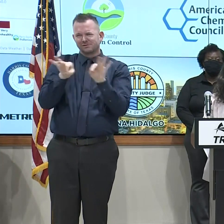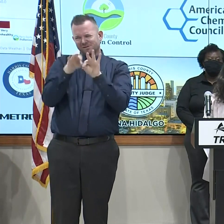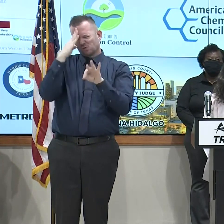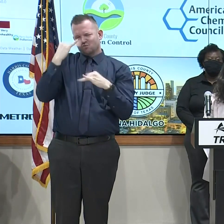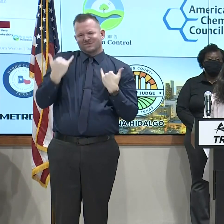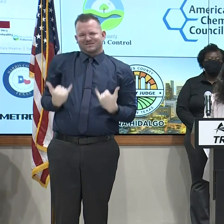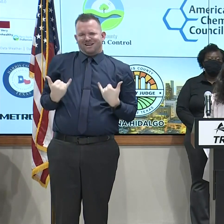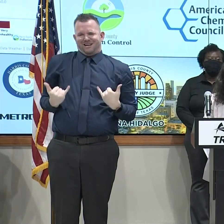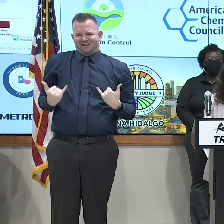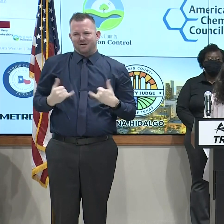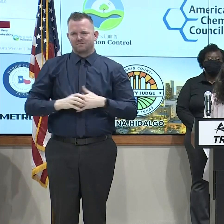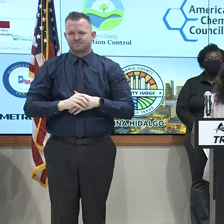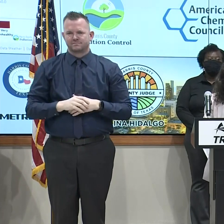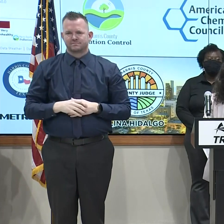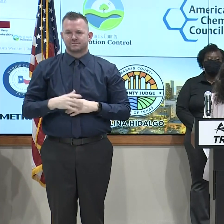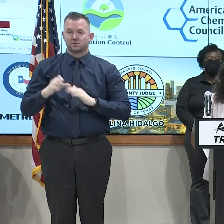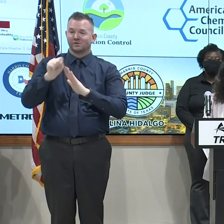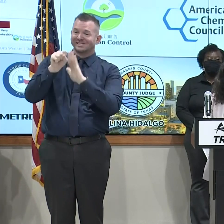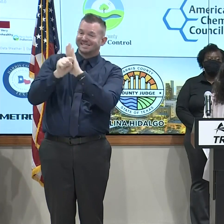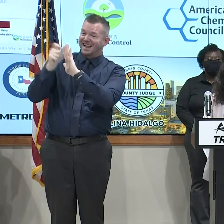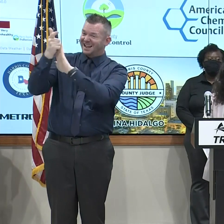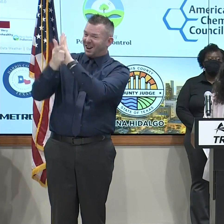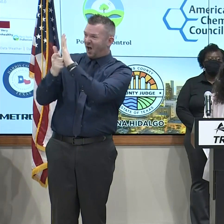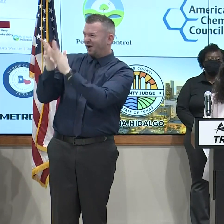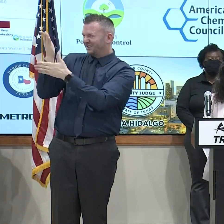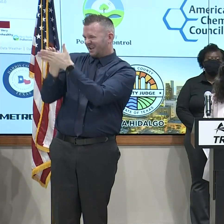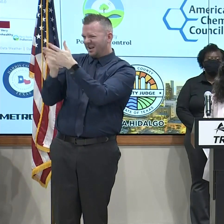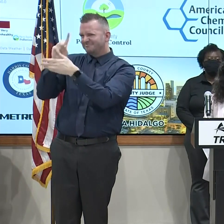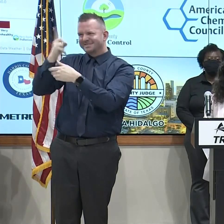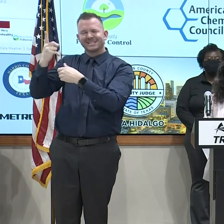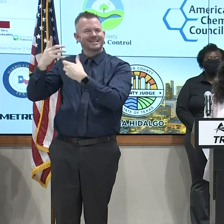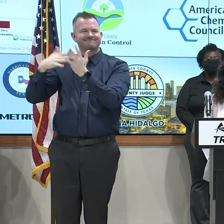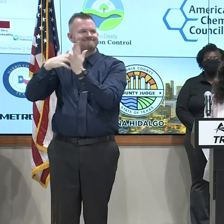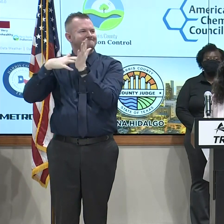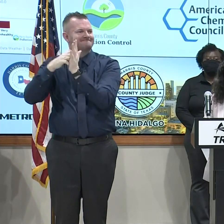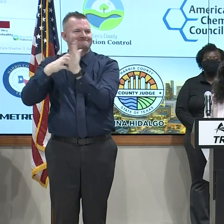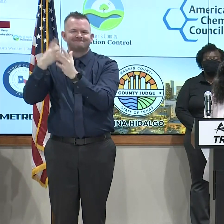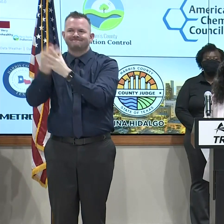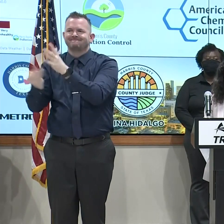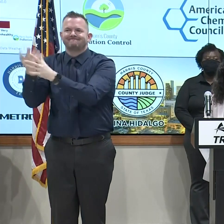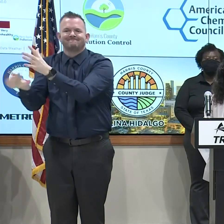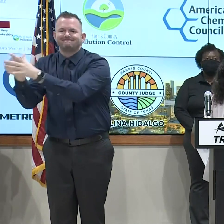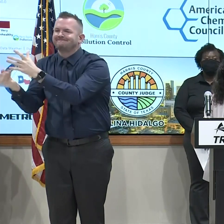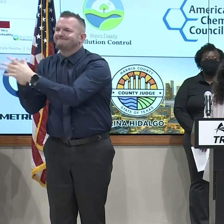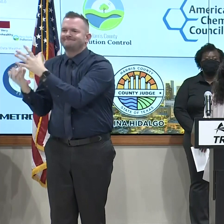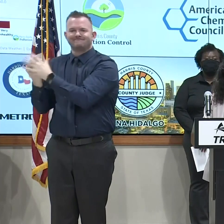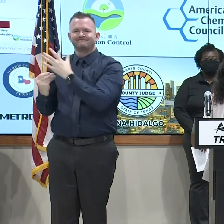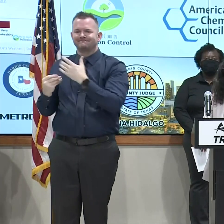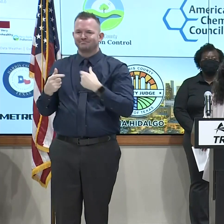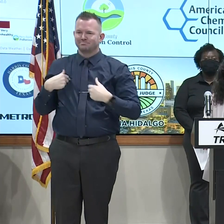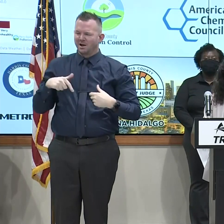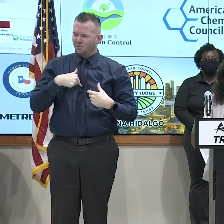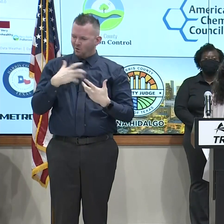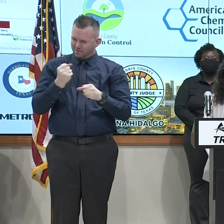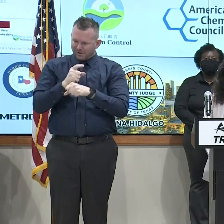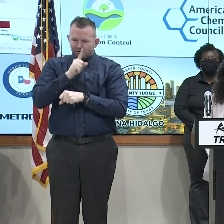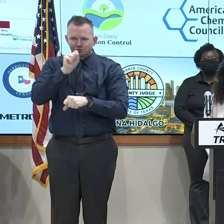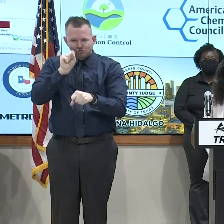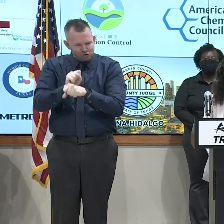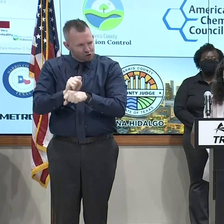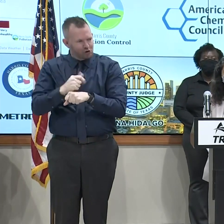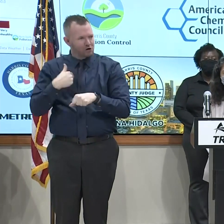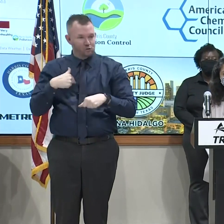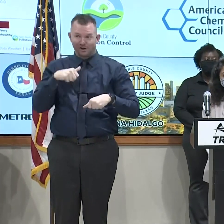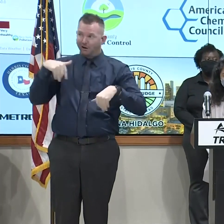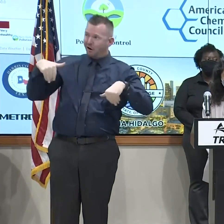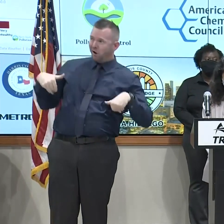many instances are sorely lacking, here at the county level, we're not going to sit on our hands and look the other way when it comes to steps